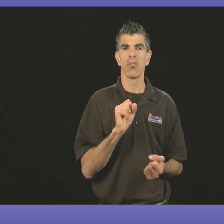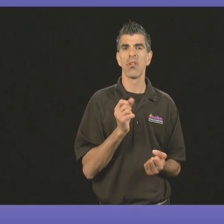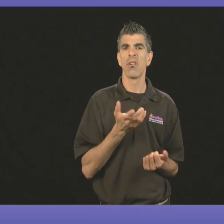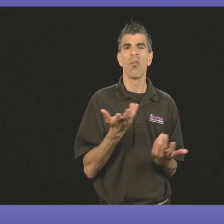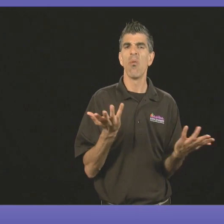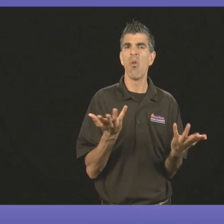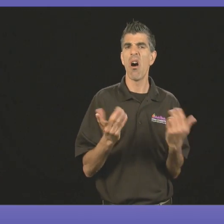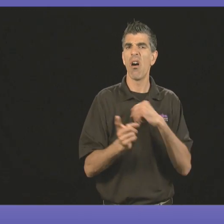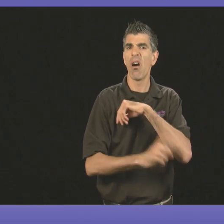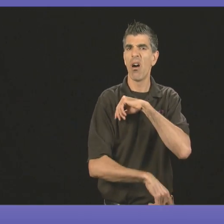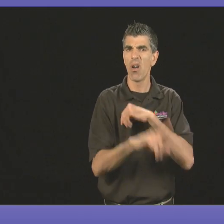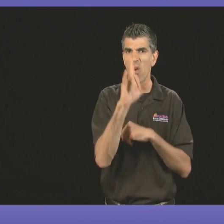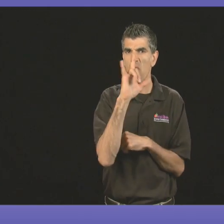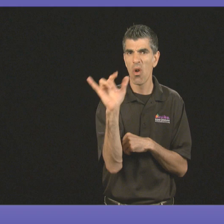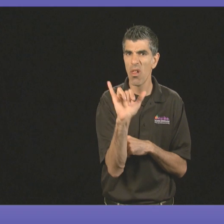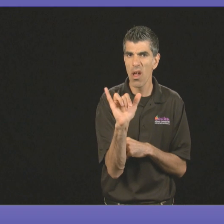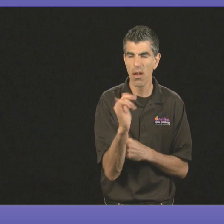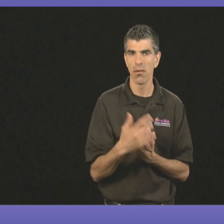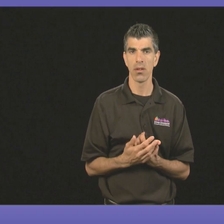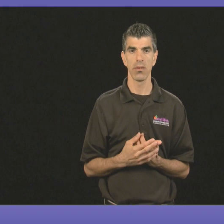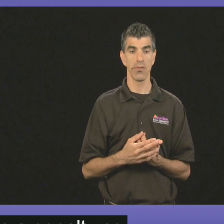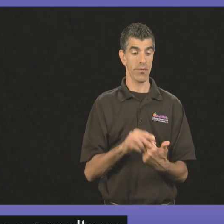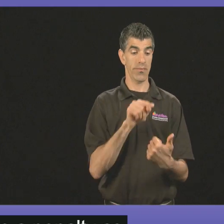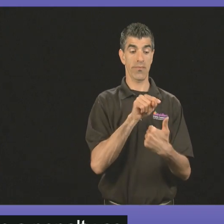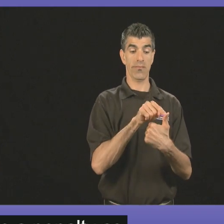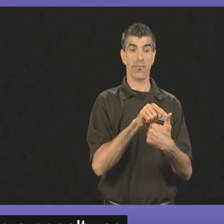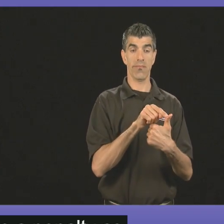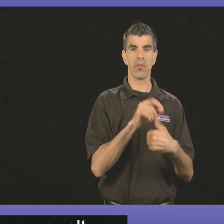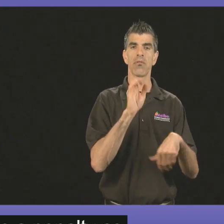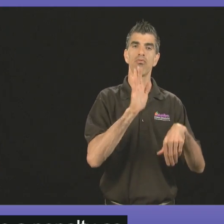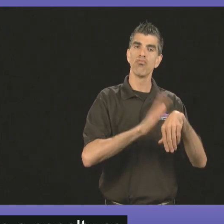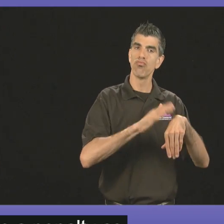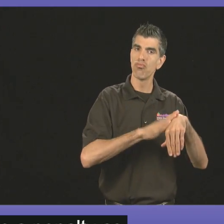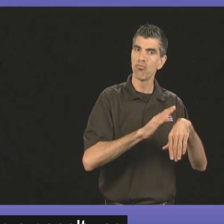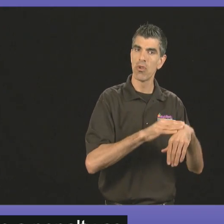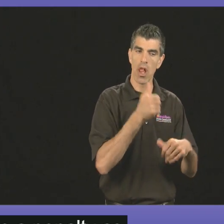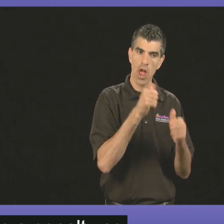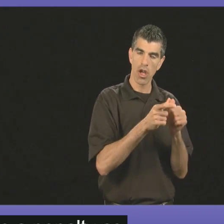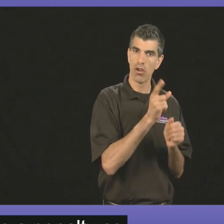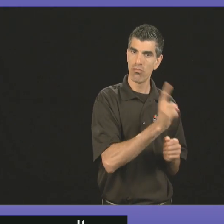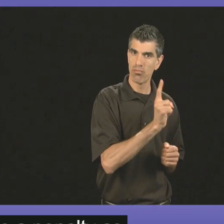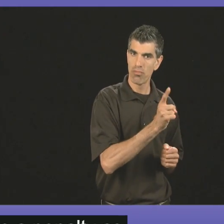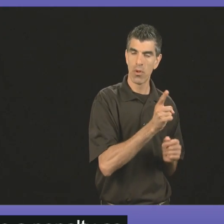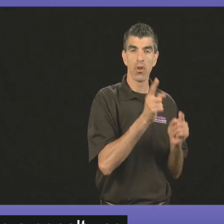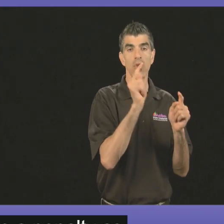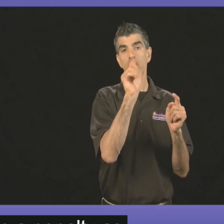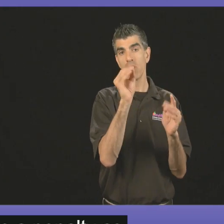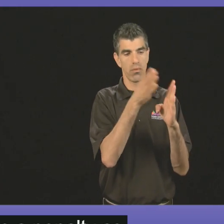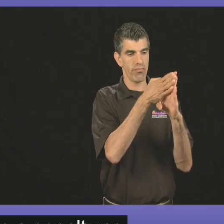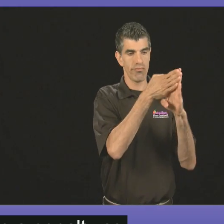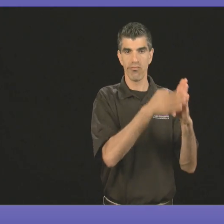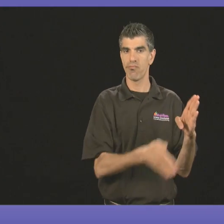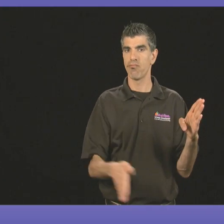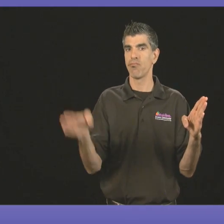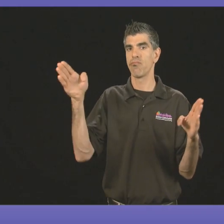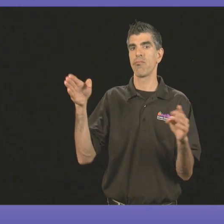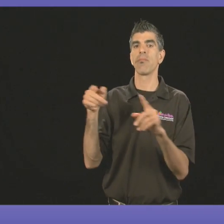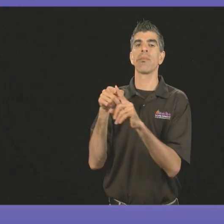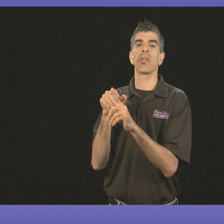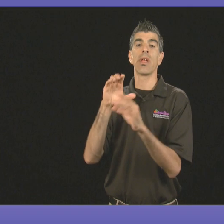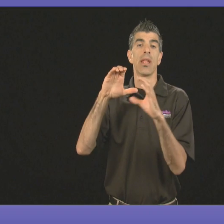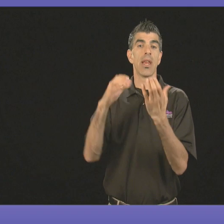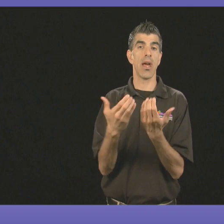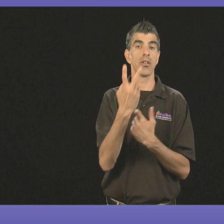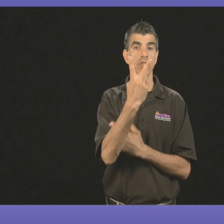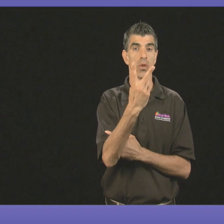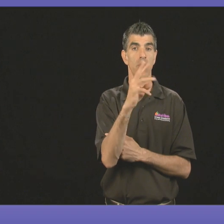If they decide that a violation has occurred, they can issue a penalty as minor as a written warning or as severe